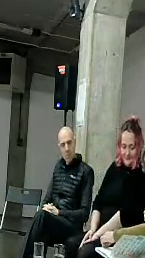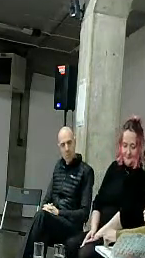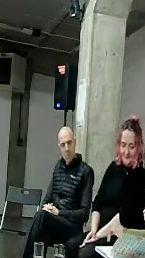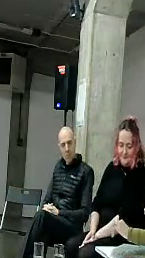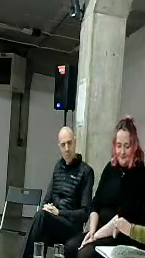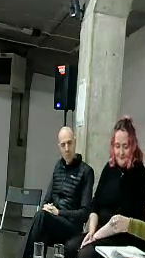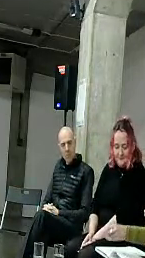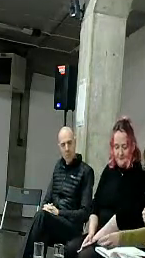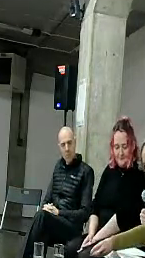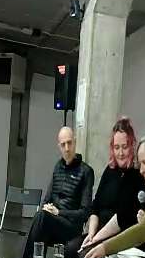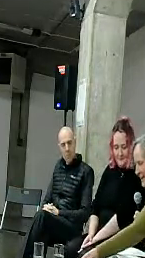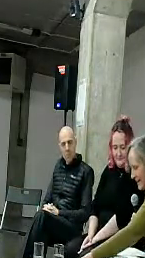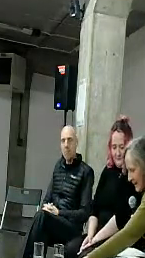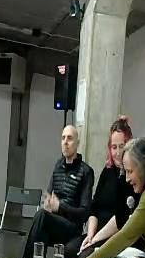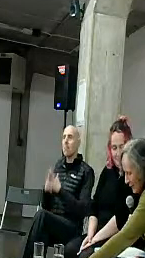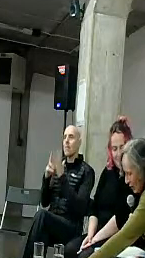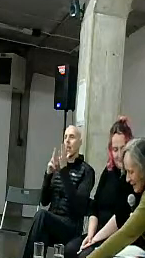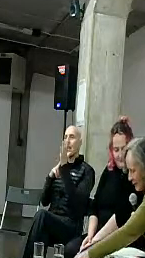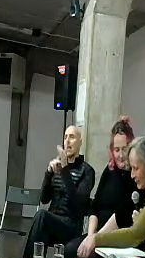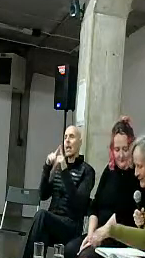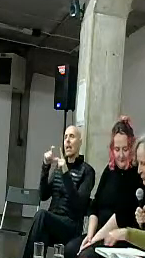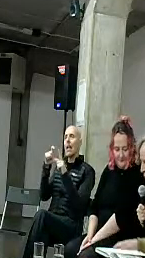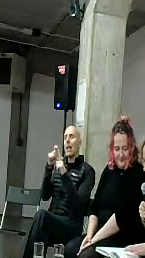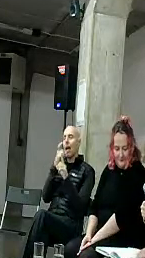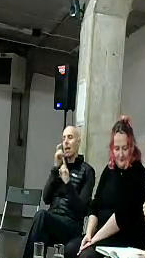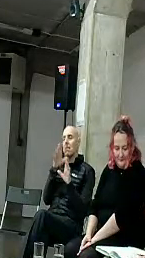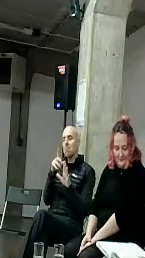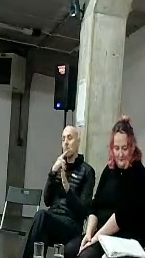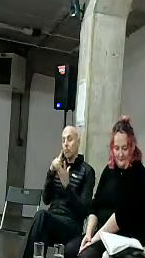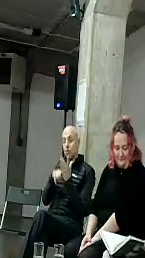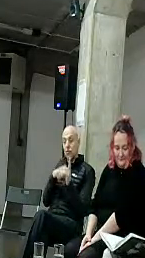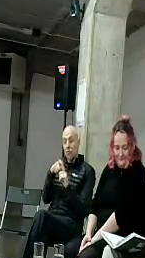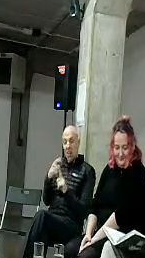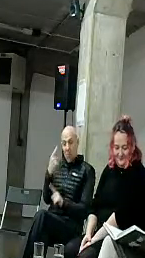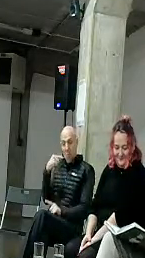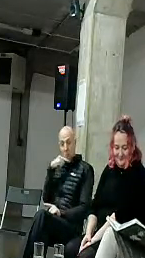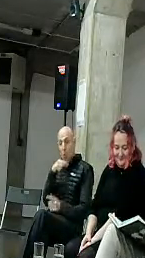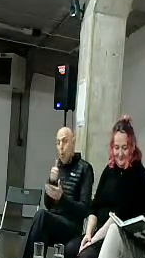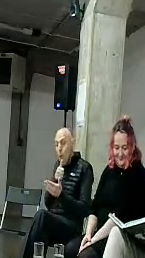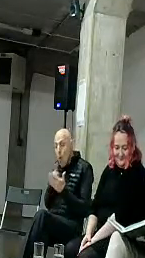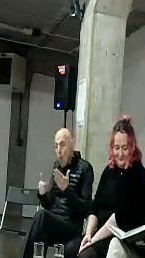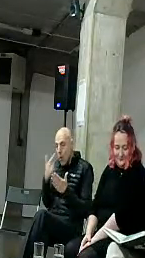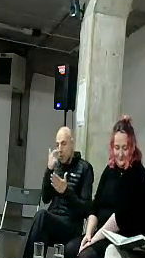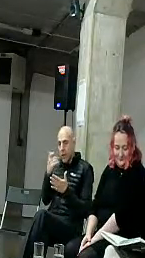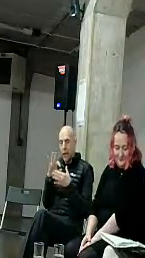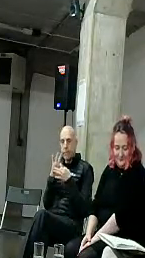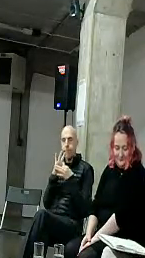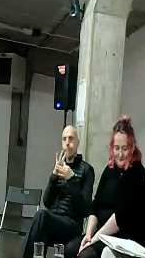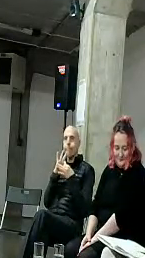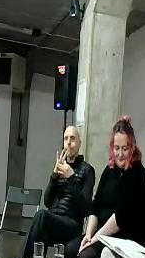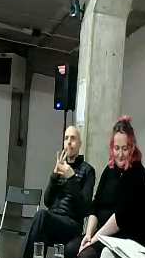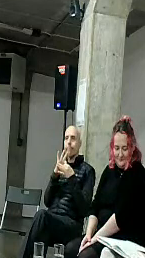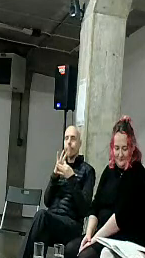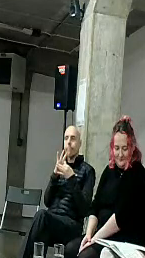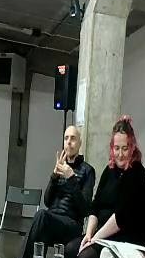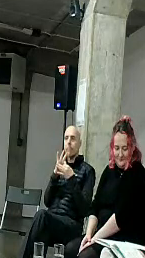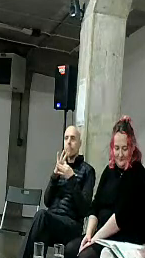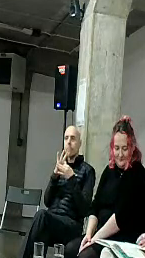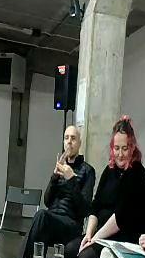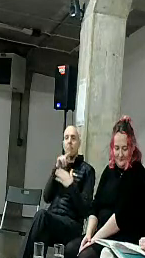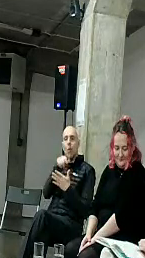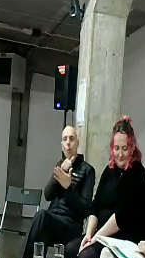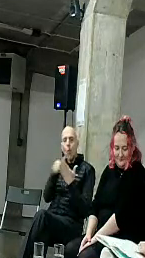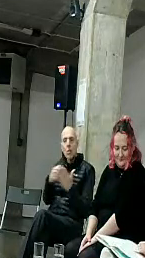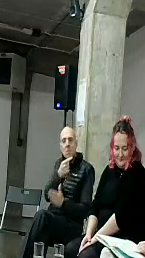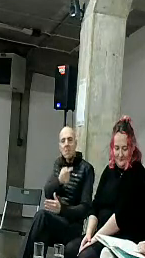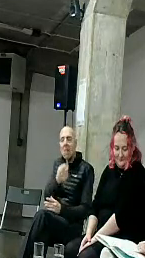So Ned said, Jack was the one boy I could always relate to. He would always want to speak